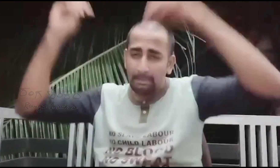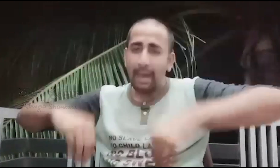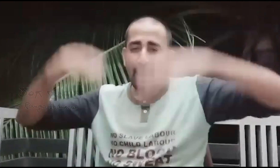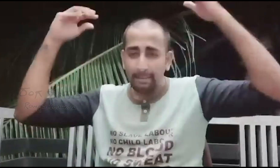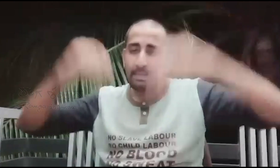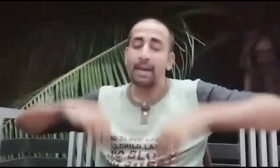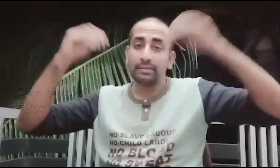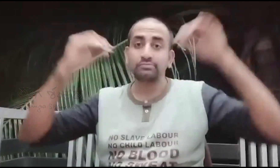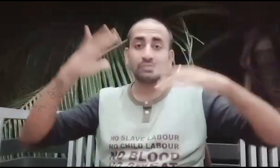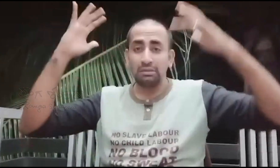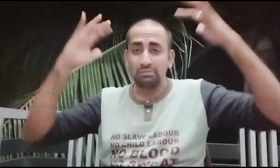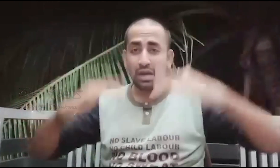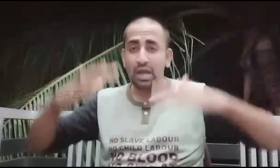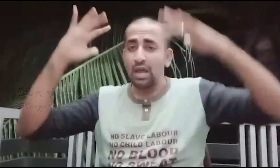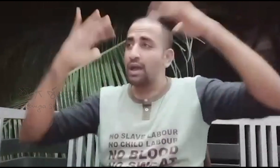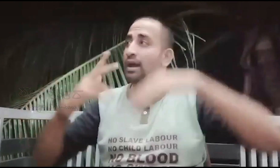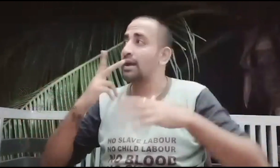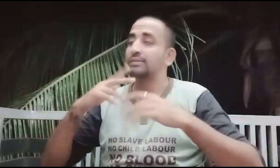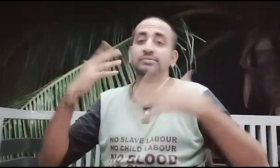was raining, it was a storm.